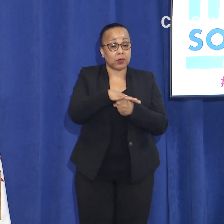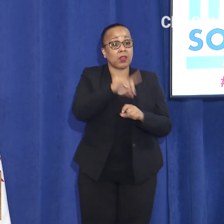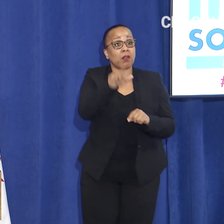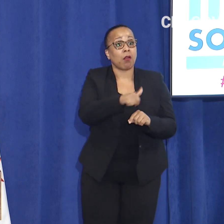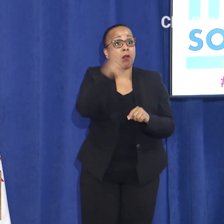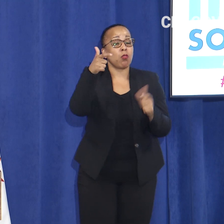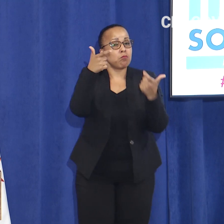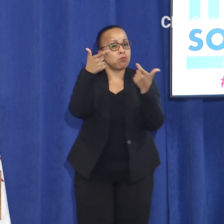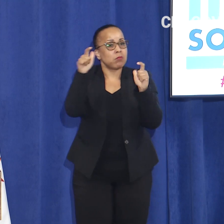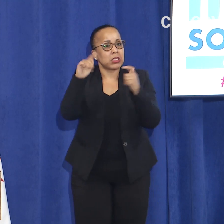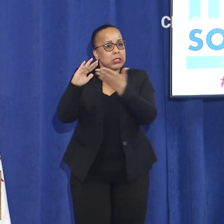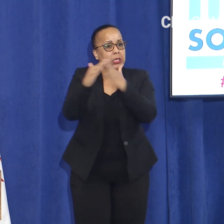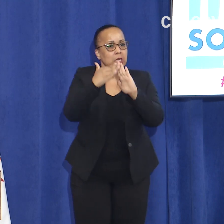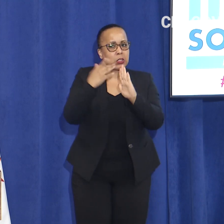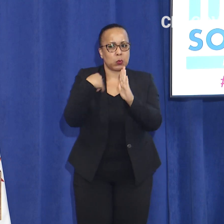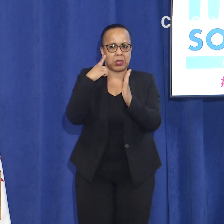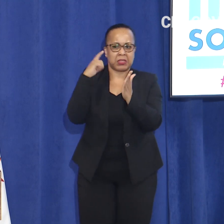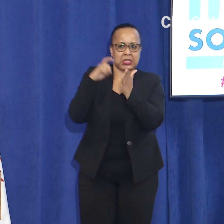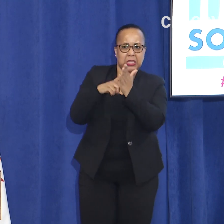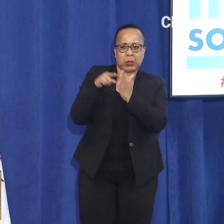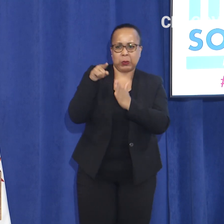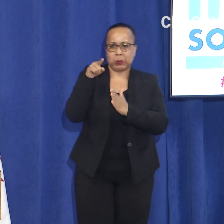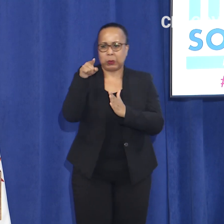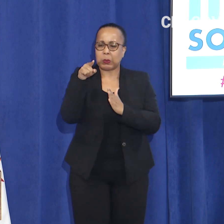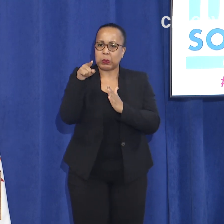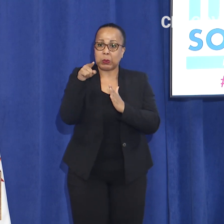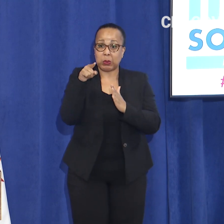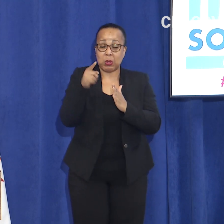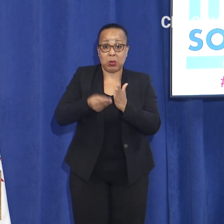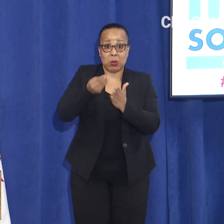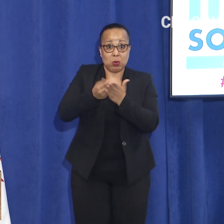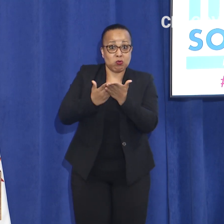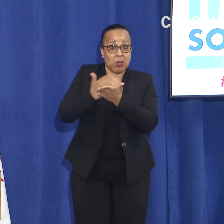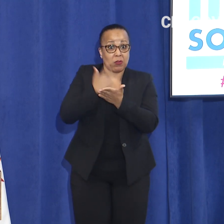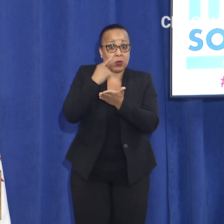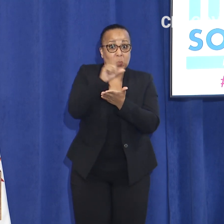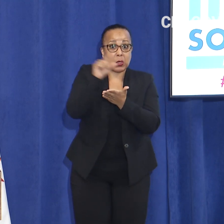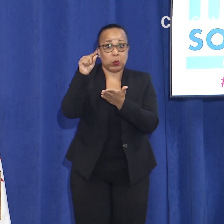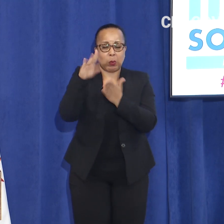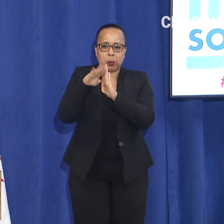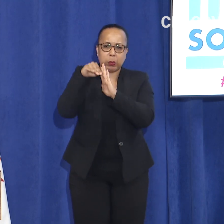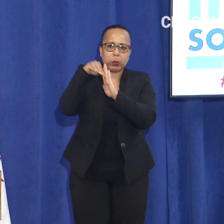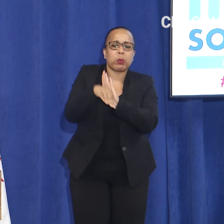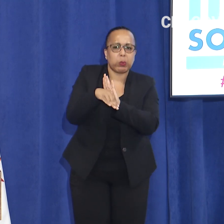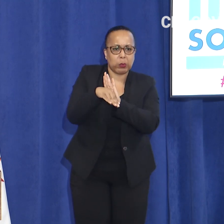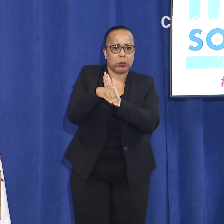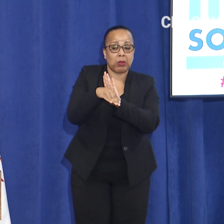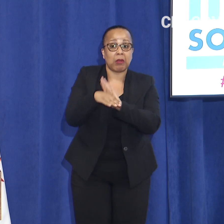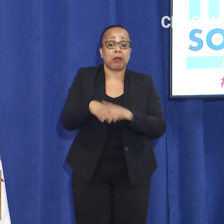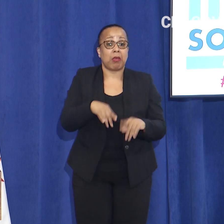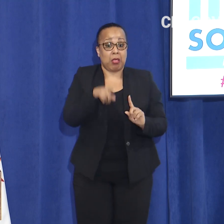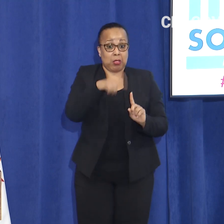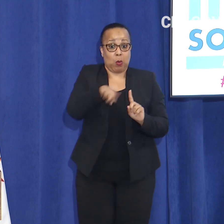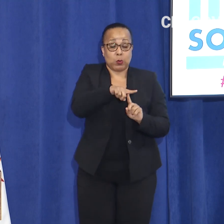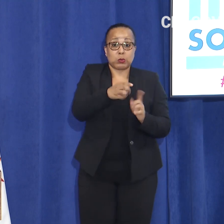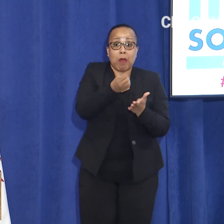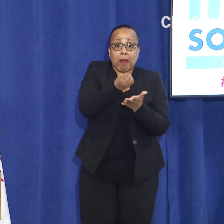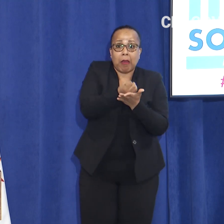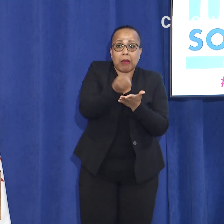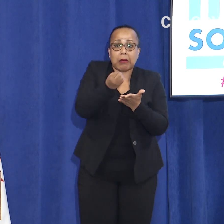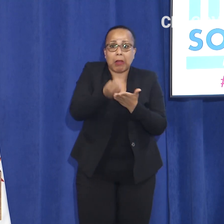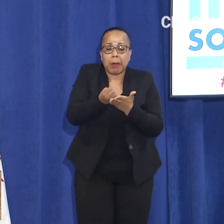large cities, we've seen a sharp decline in our revenues for 2020, particularly those that are